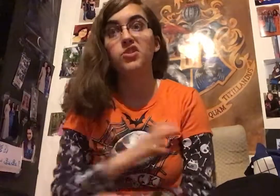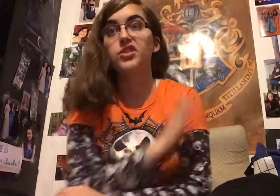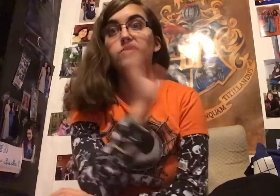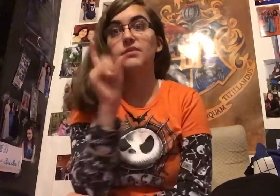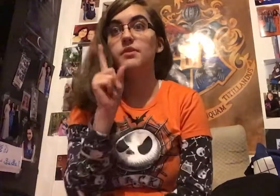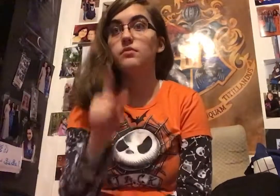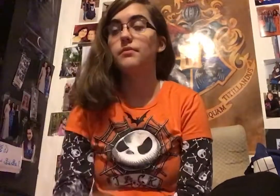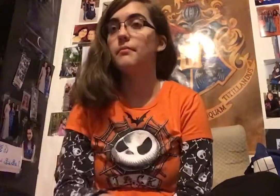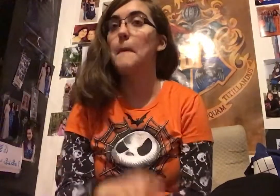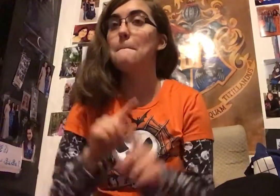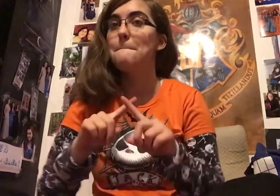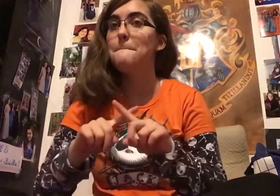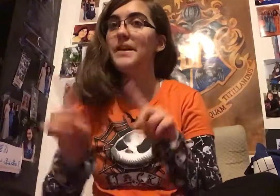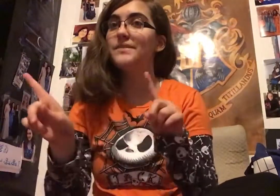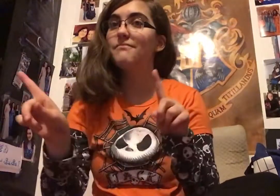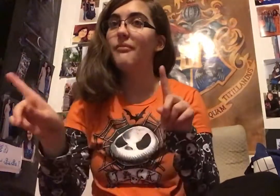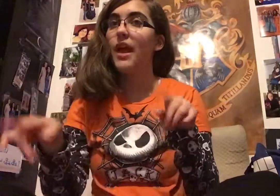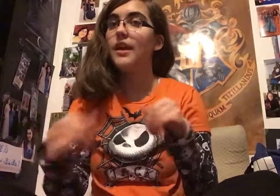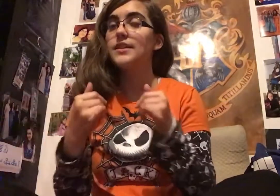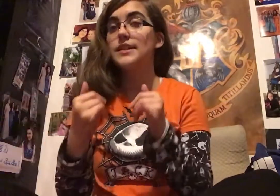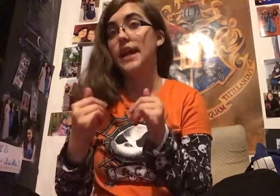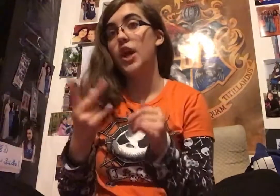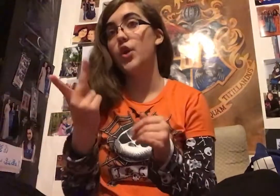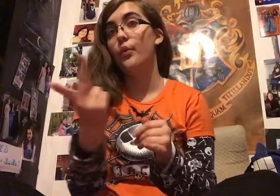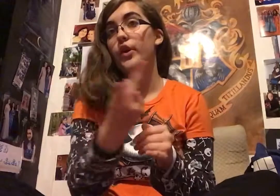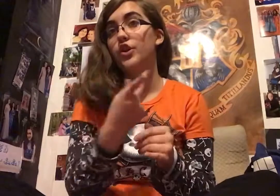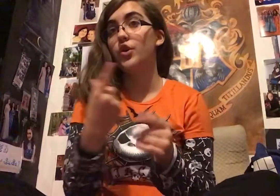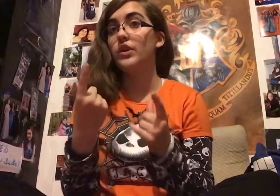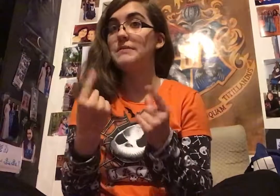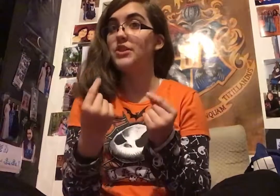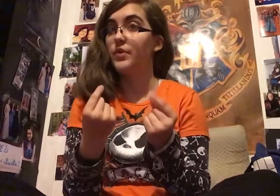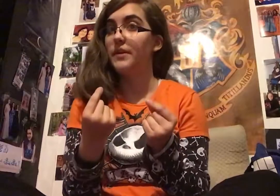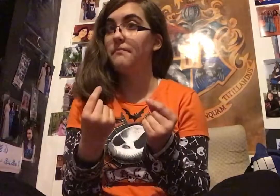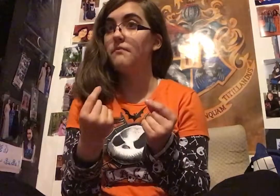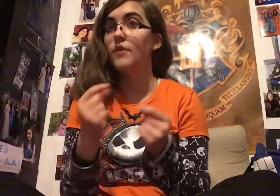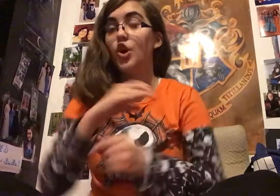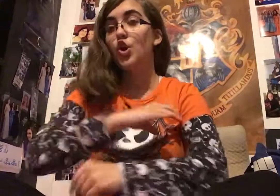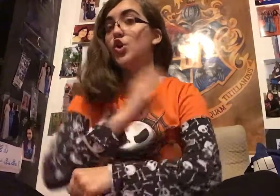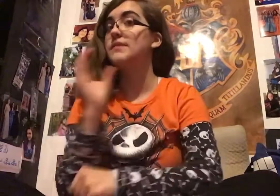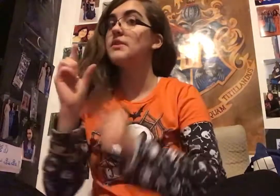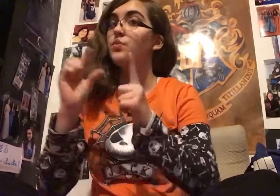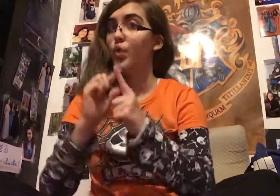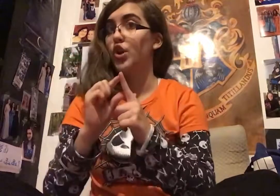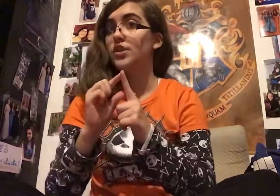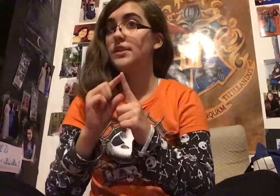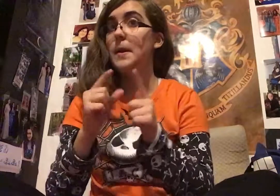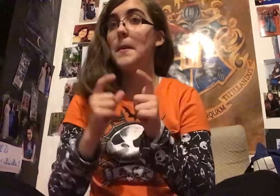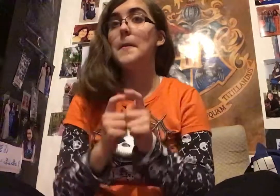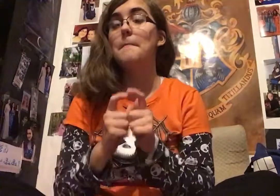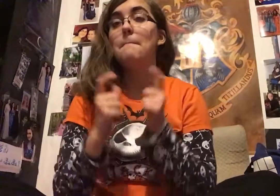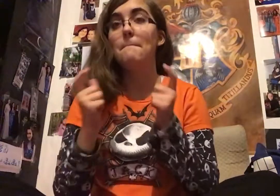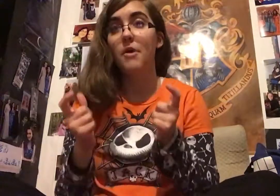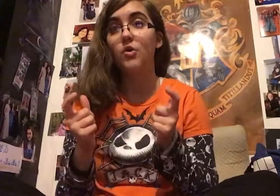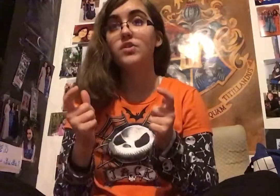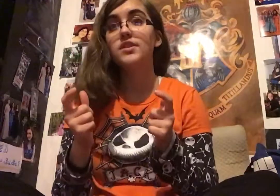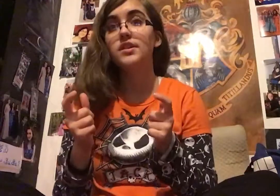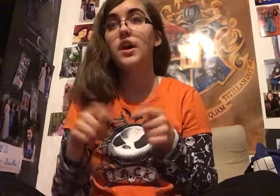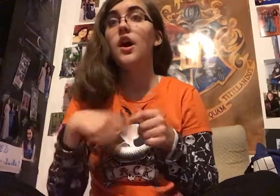especially a Christmas one. But today, we're going to be doing Christmas words. Most of